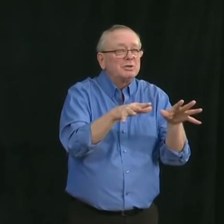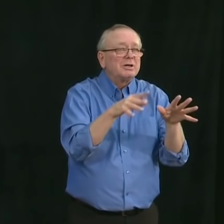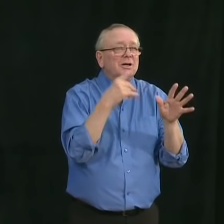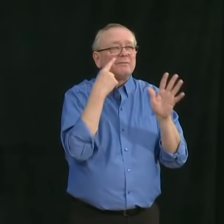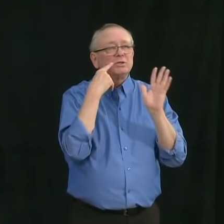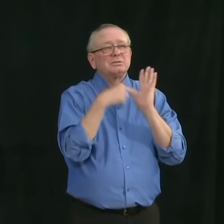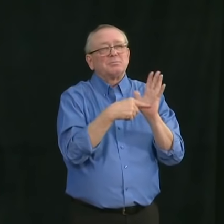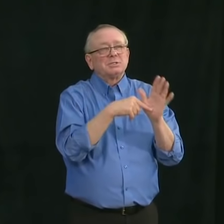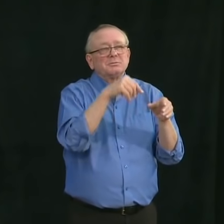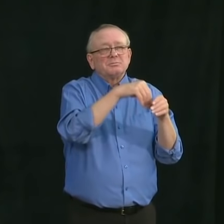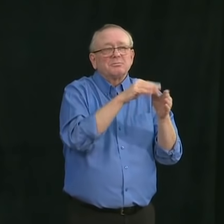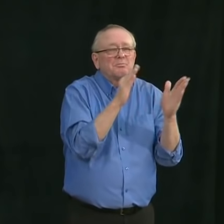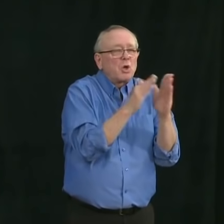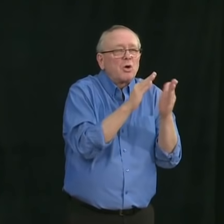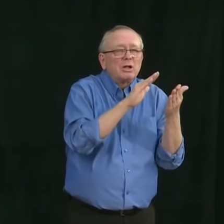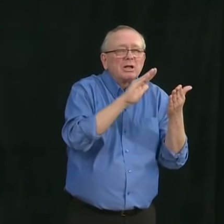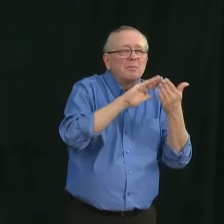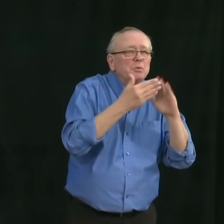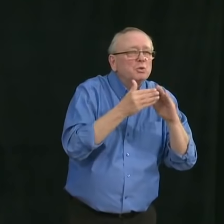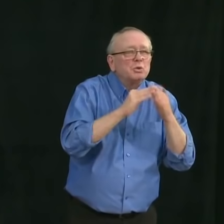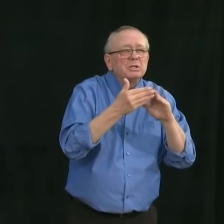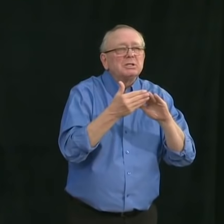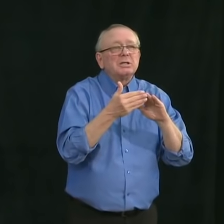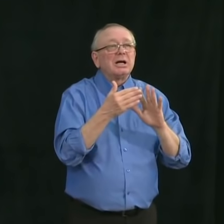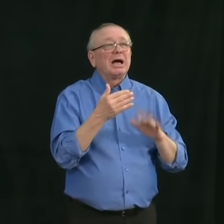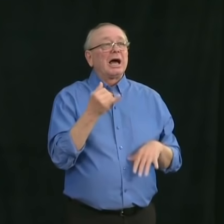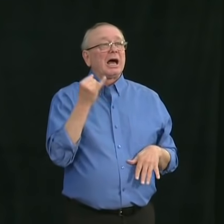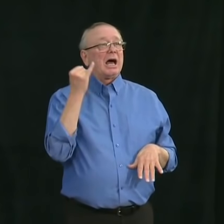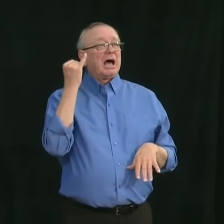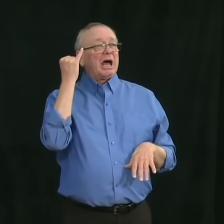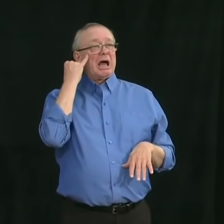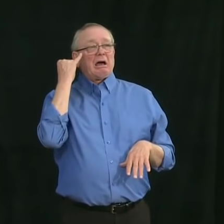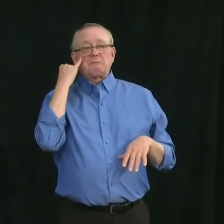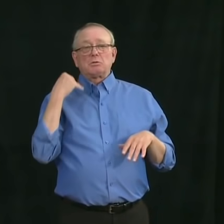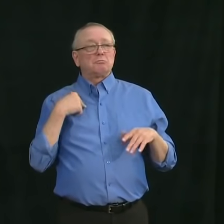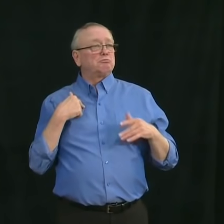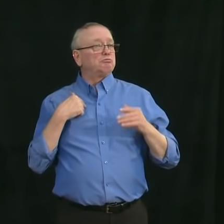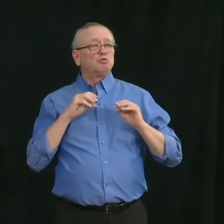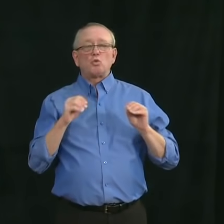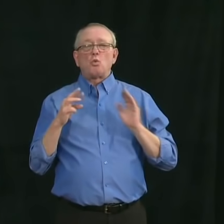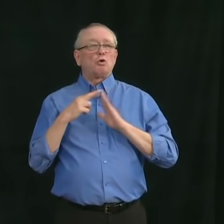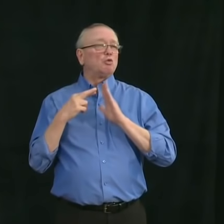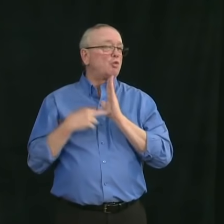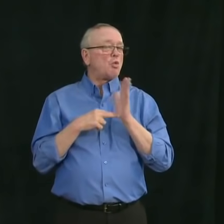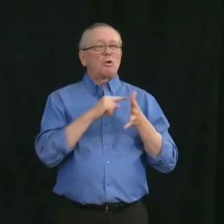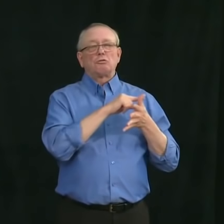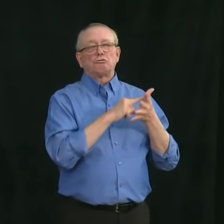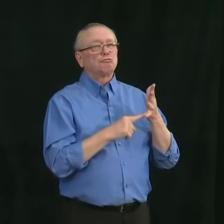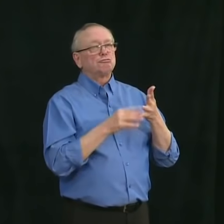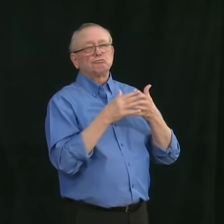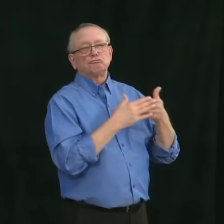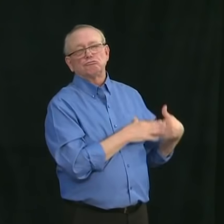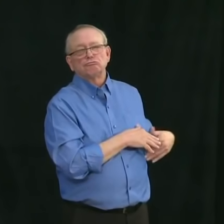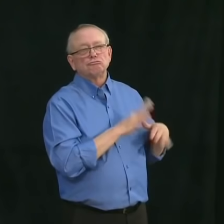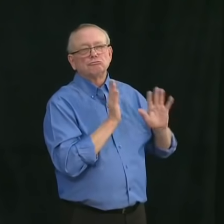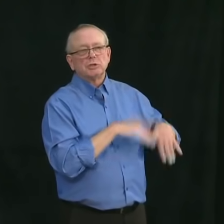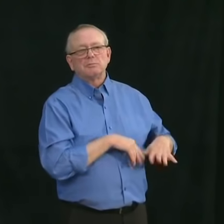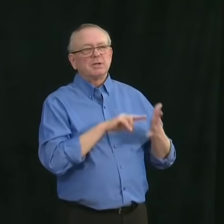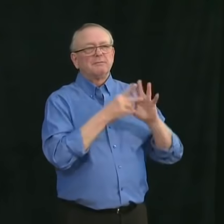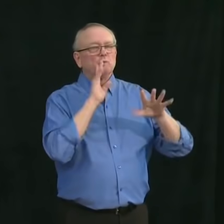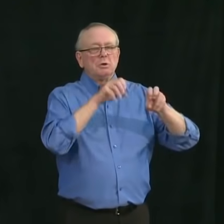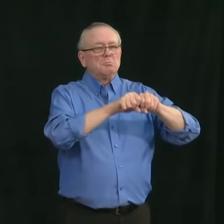did not have some of our collective restrictions in place, the opportunity for the virus to spread very rapidly throughout the